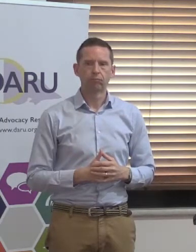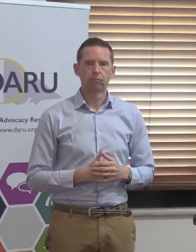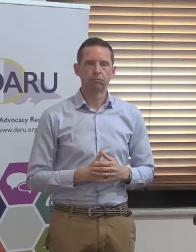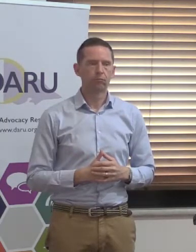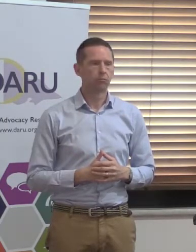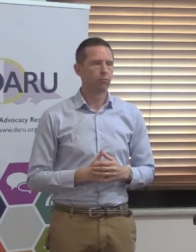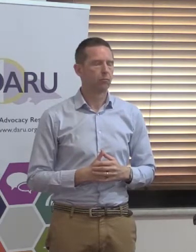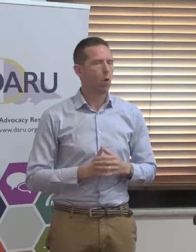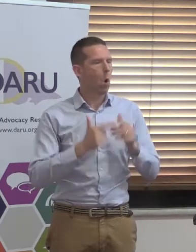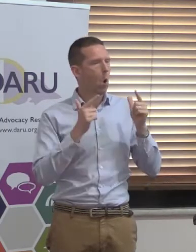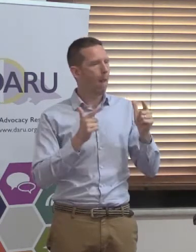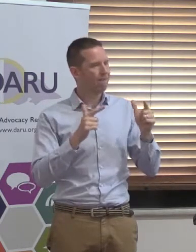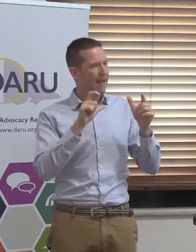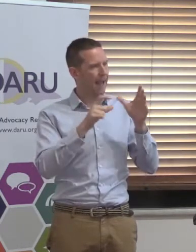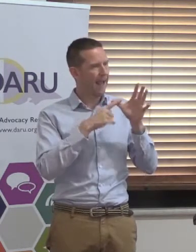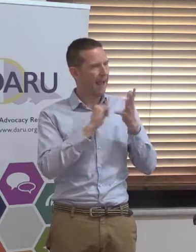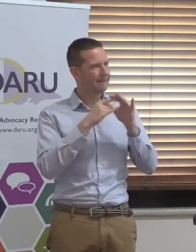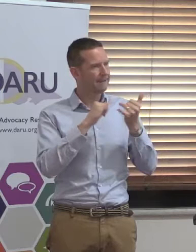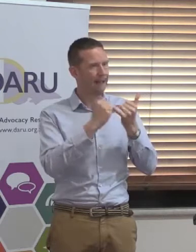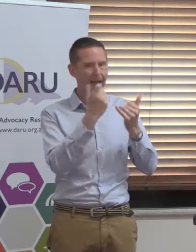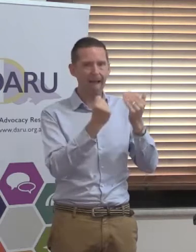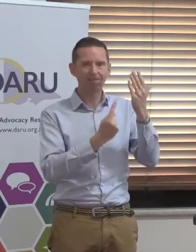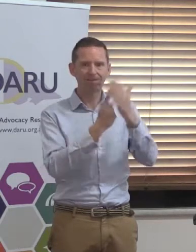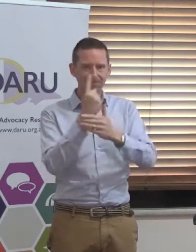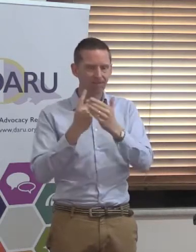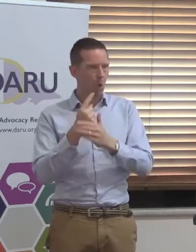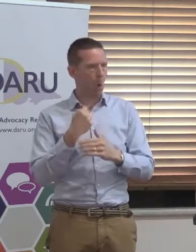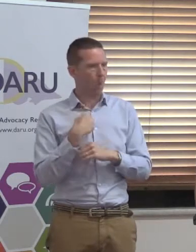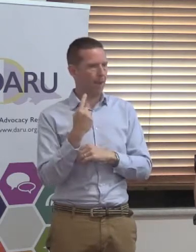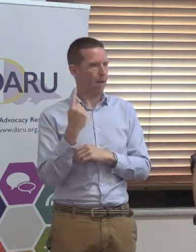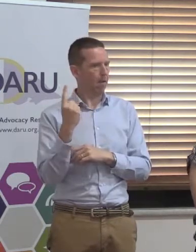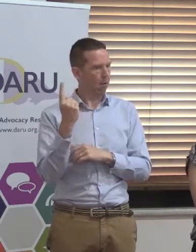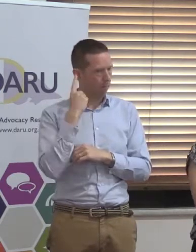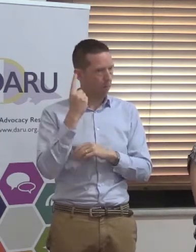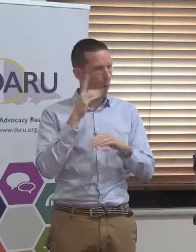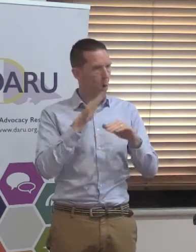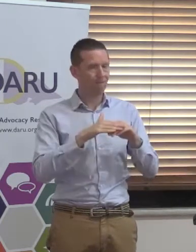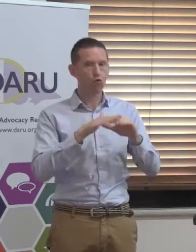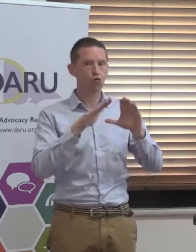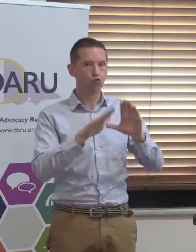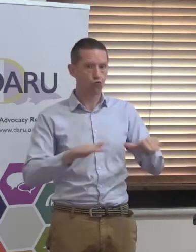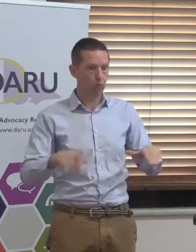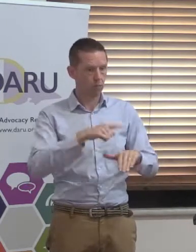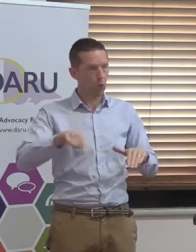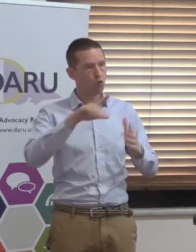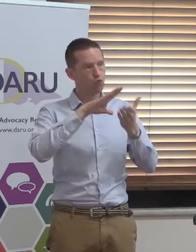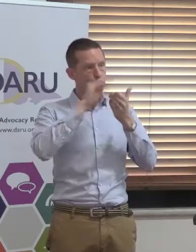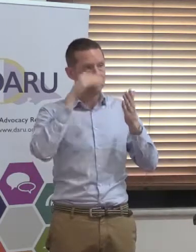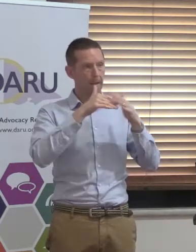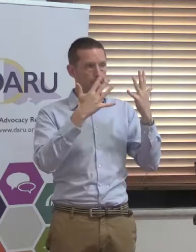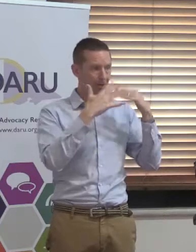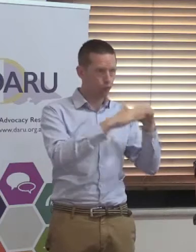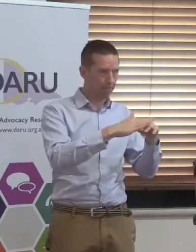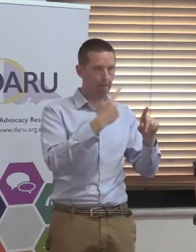Lots of cases that were coming to us of students in mainstream and